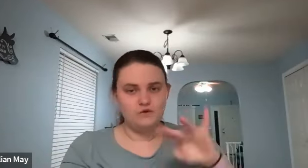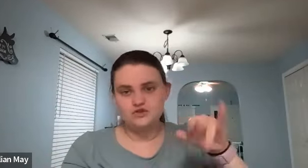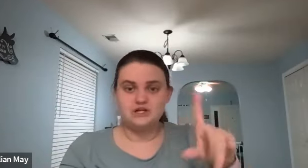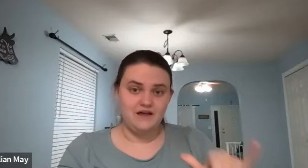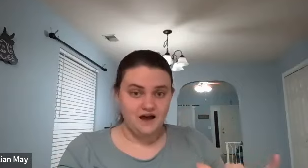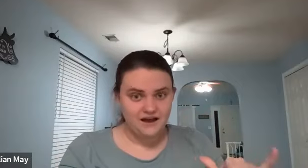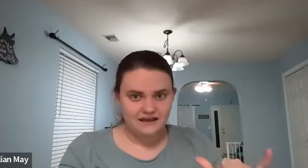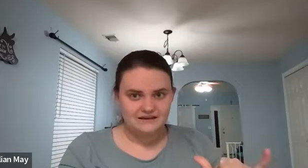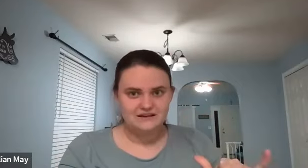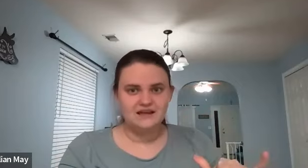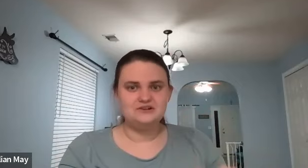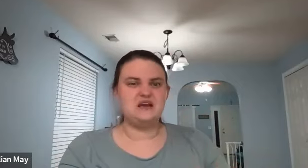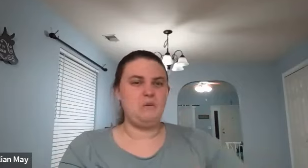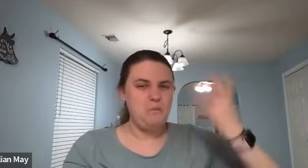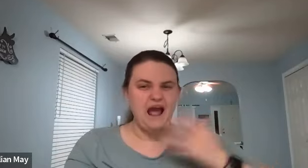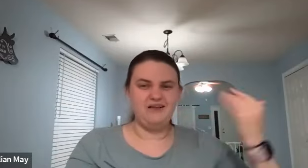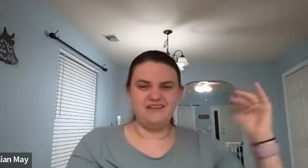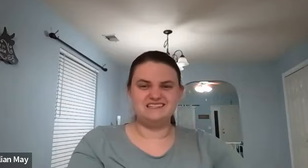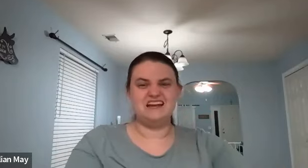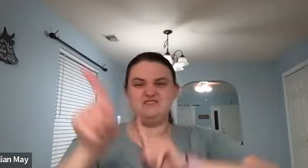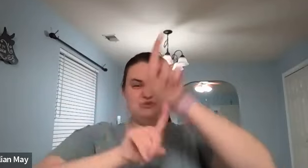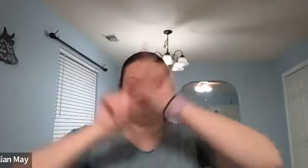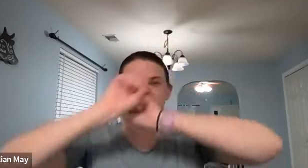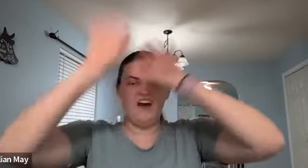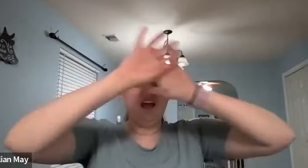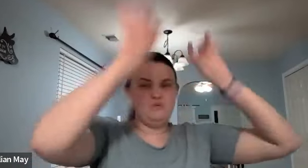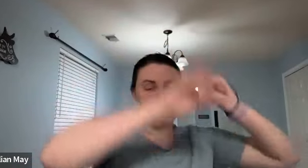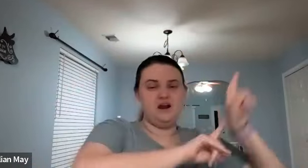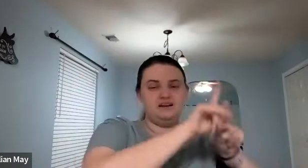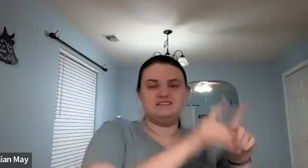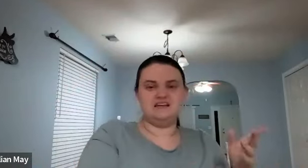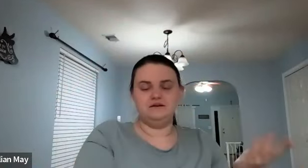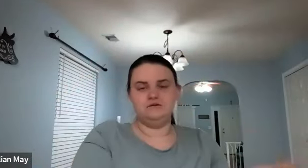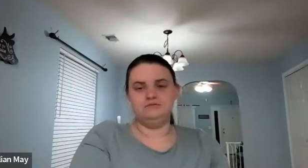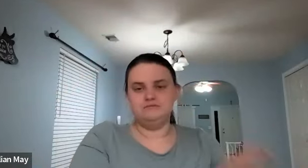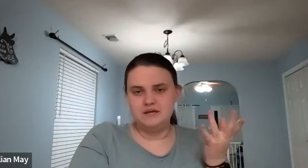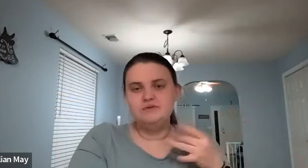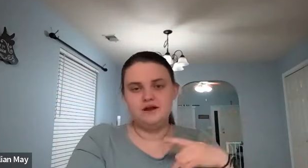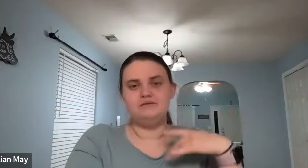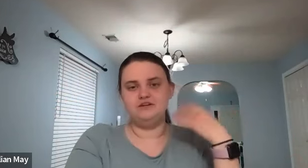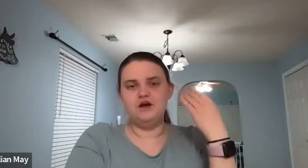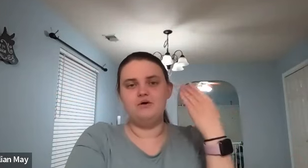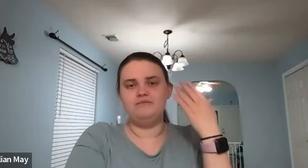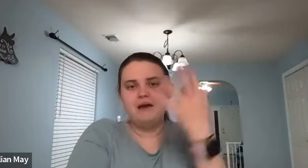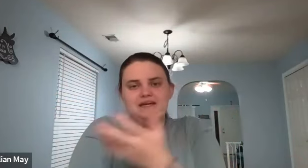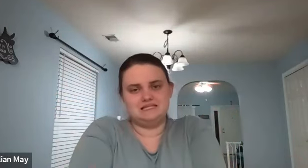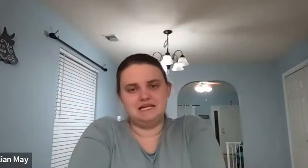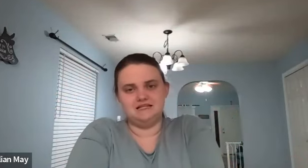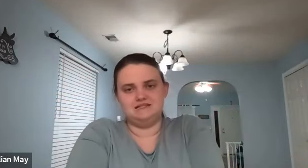4th of July, and you're saying, wow, last night those fireworks, like people are gonna, that makes sense. You're